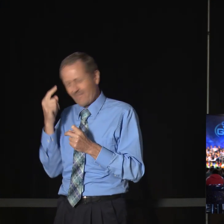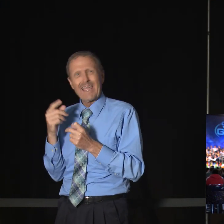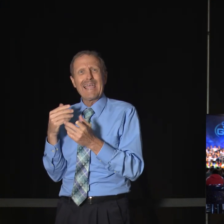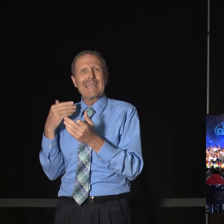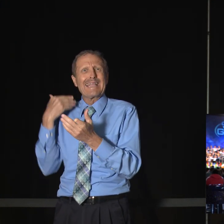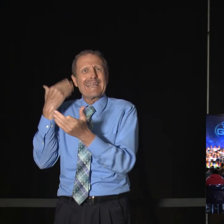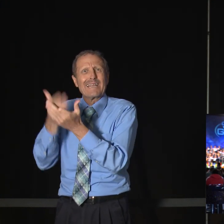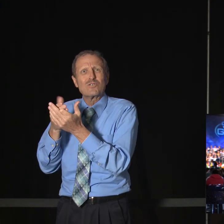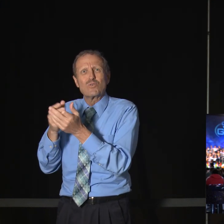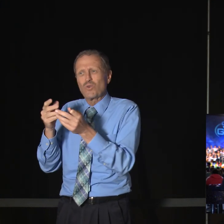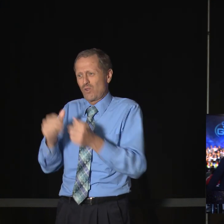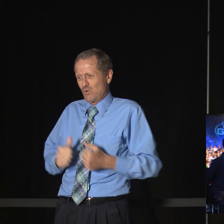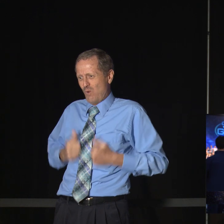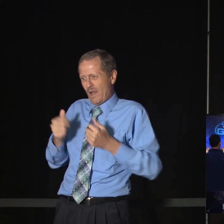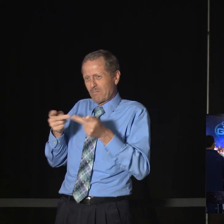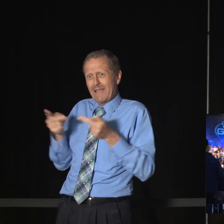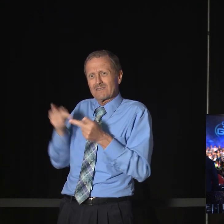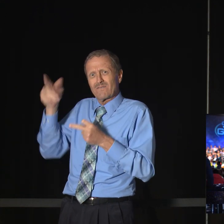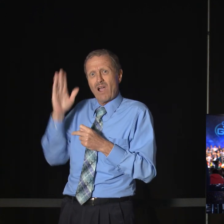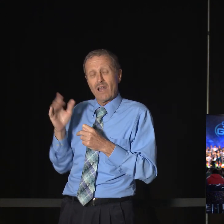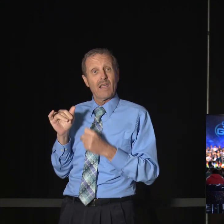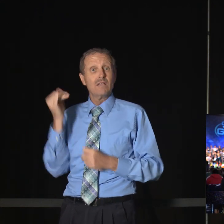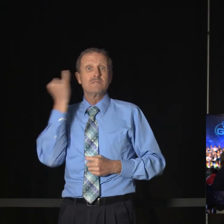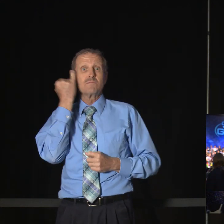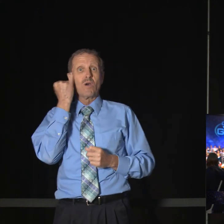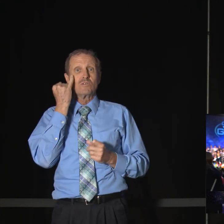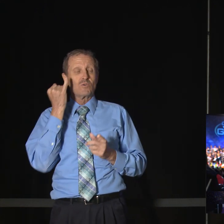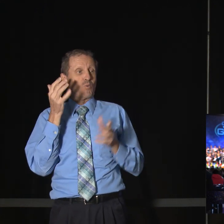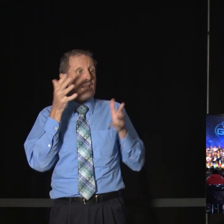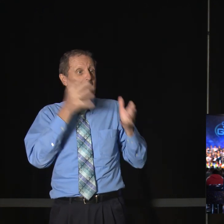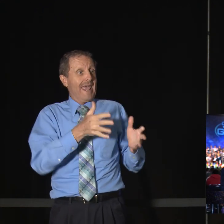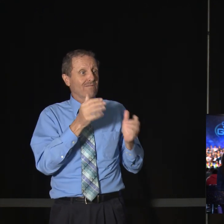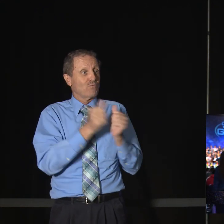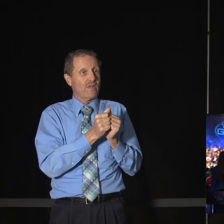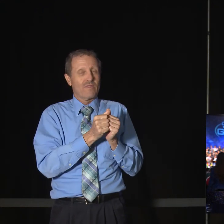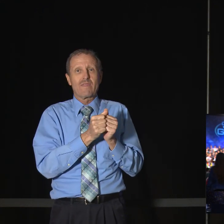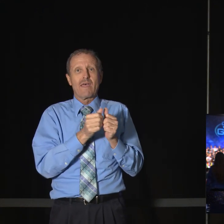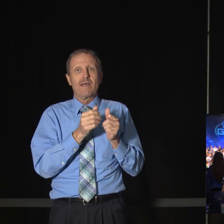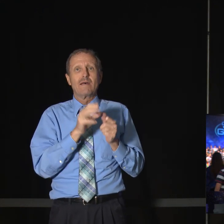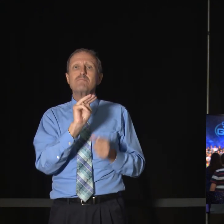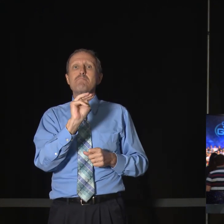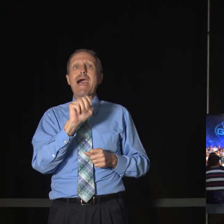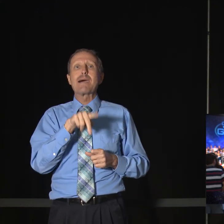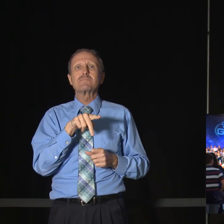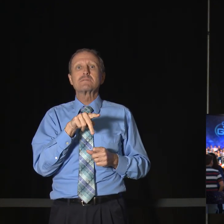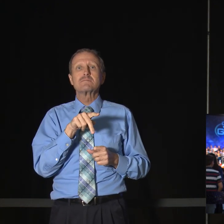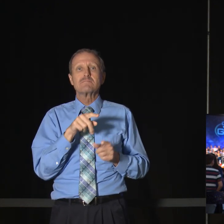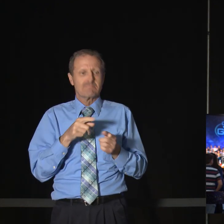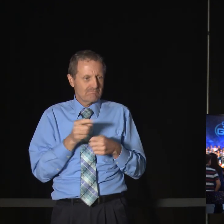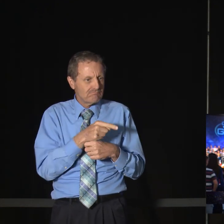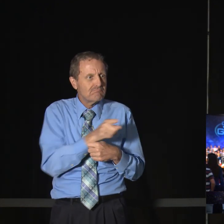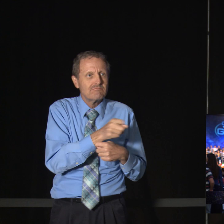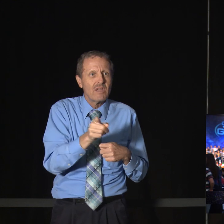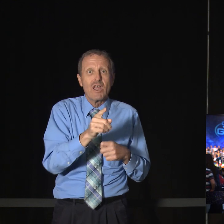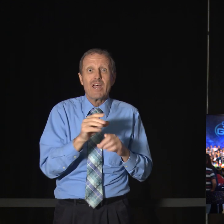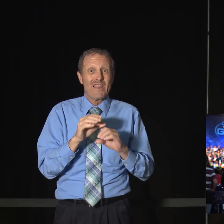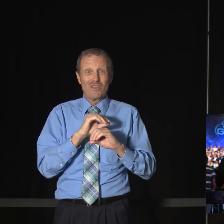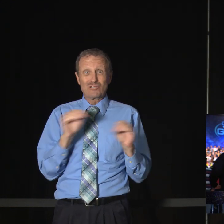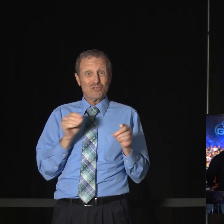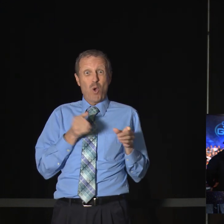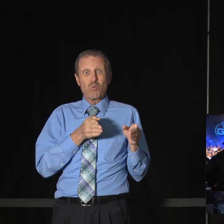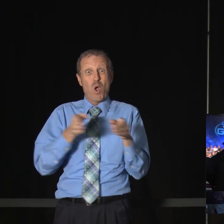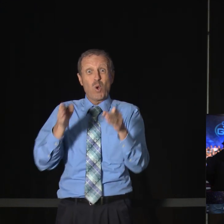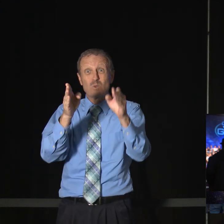year. I'm Tim Parton, General Manager of the Praise Him Music Network. This is Jill Morricone, General Manager of 3ABN, and